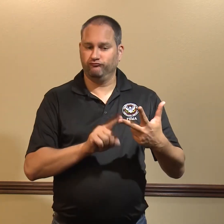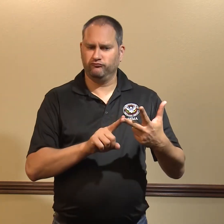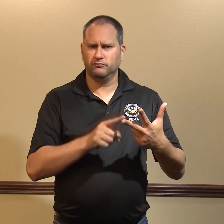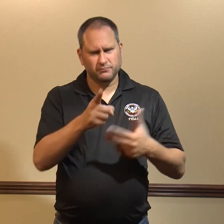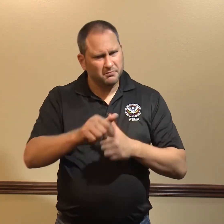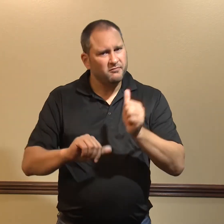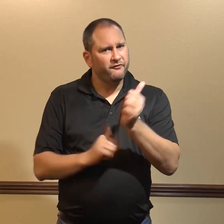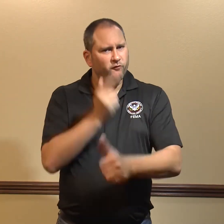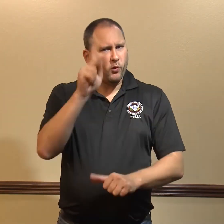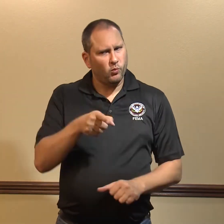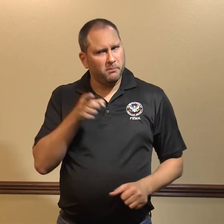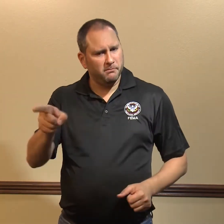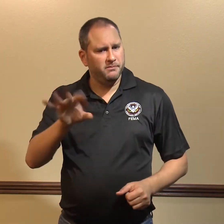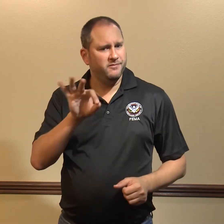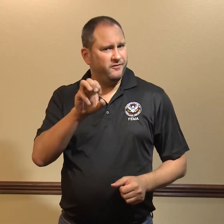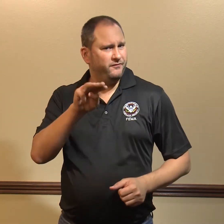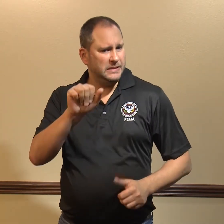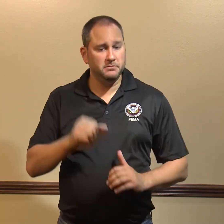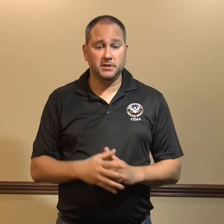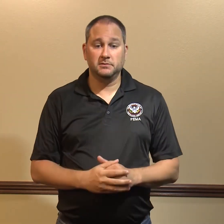Step 3, Follow Up with FEMA.